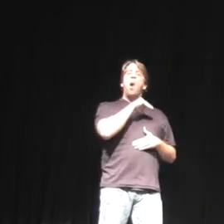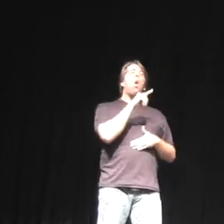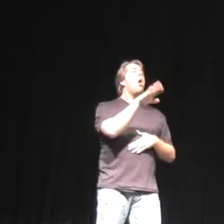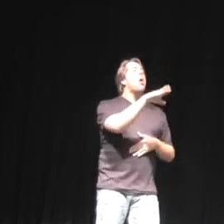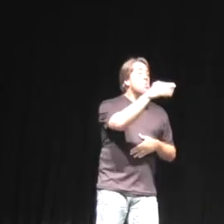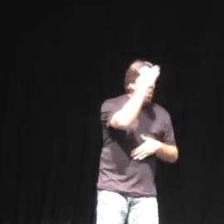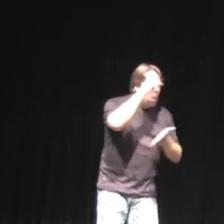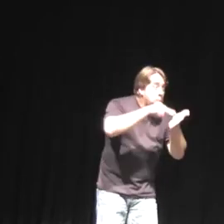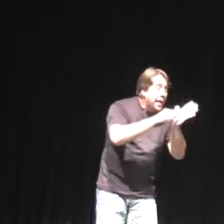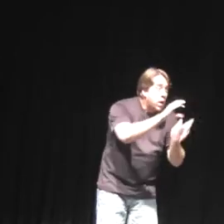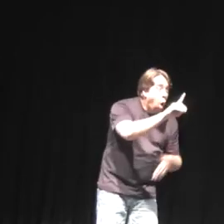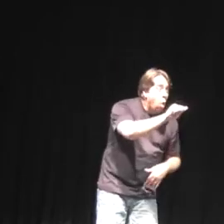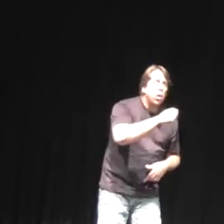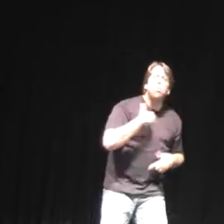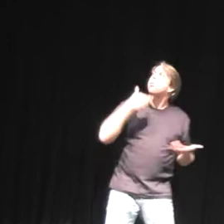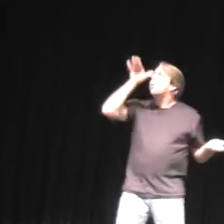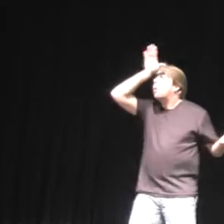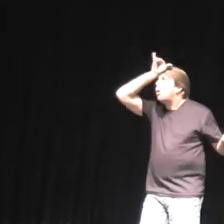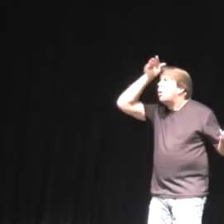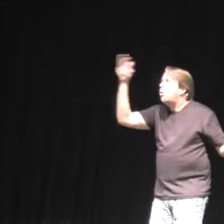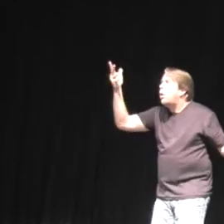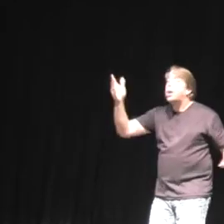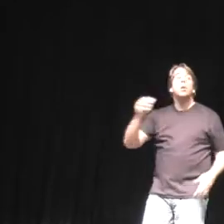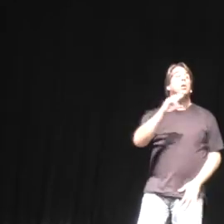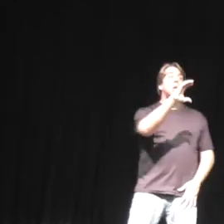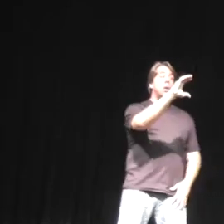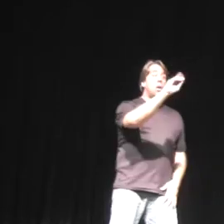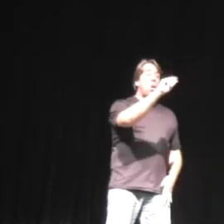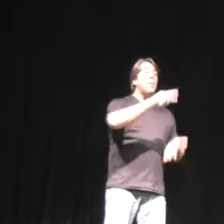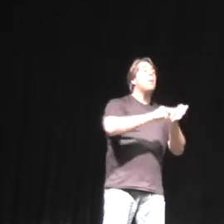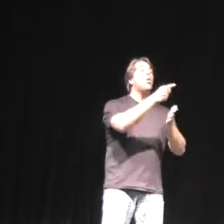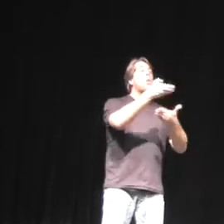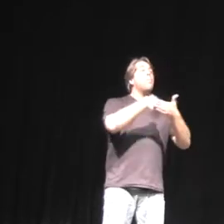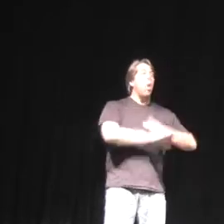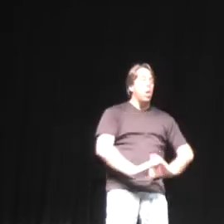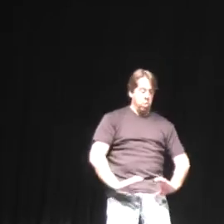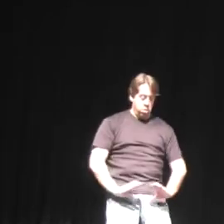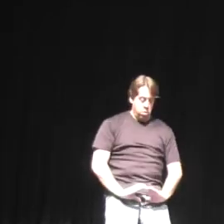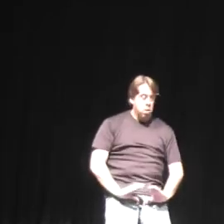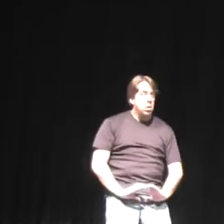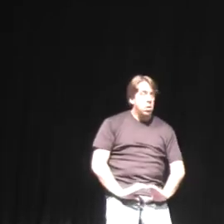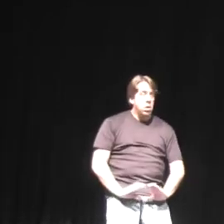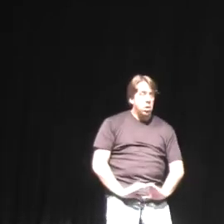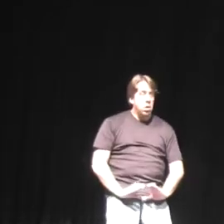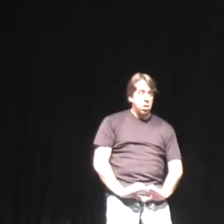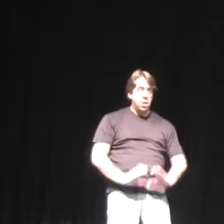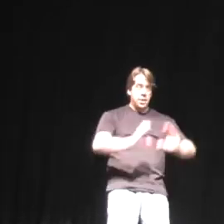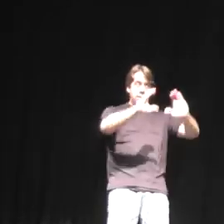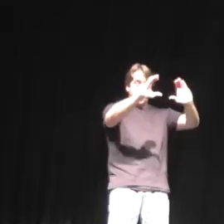meant till I was 6 years old. He told me that it meant that I came from a coochie of a deaf adult.